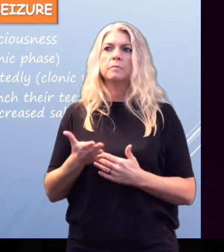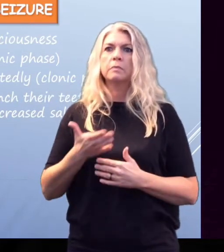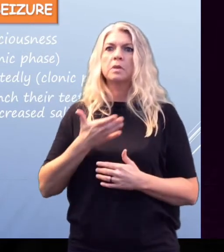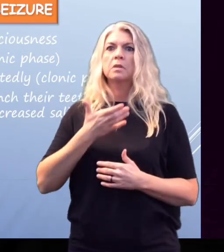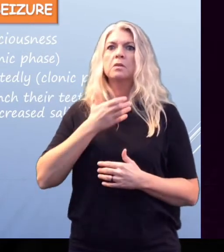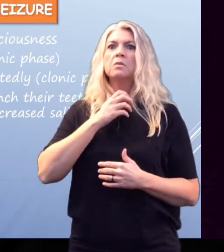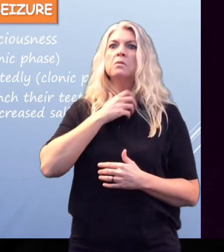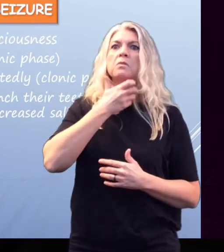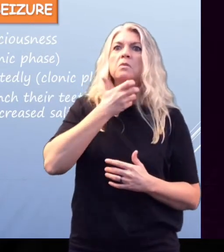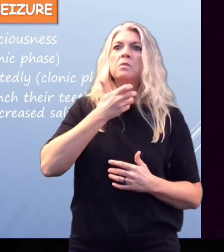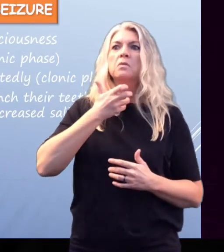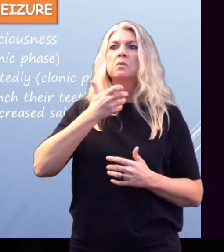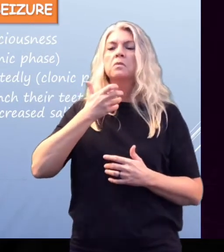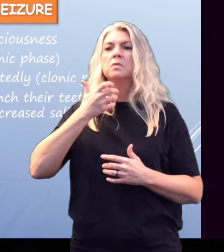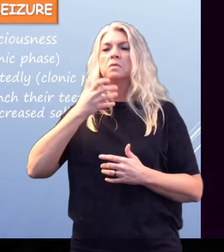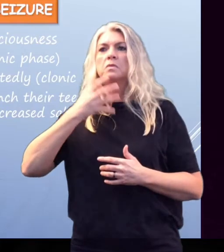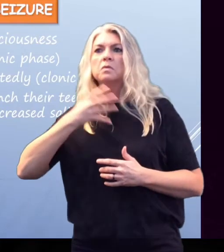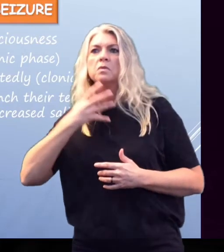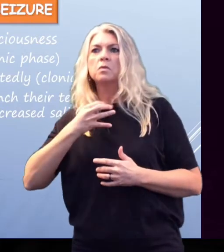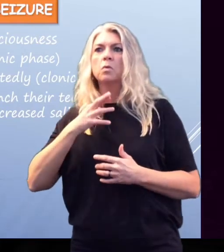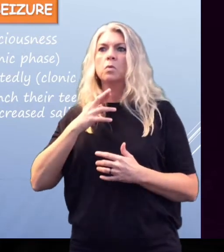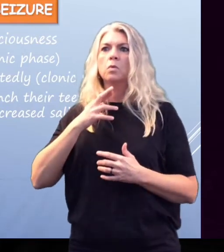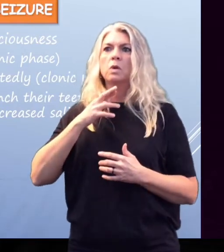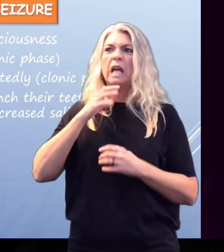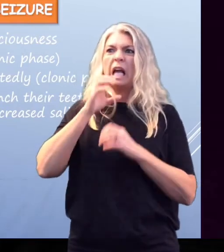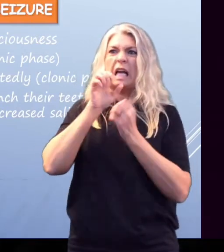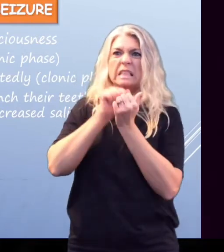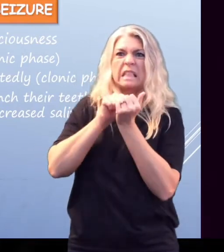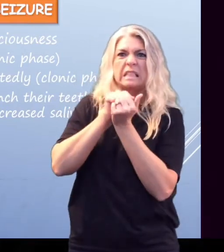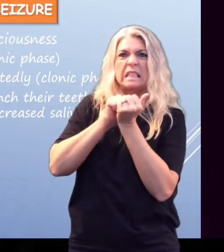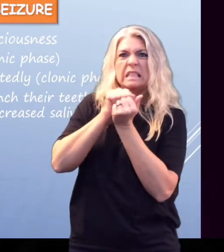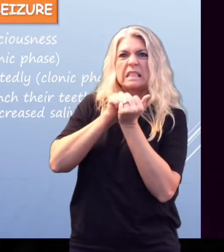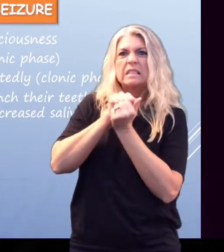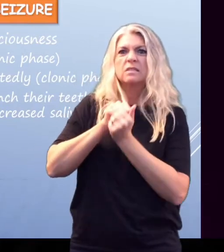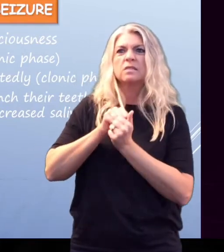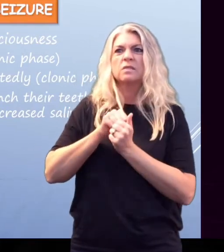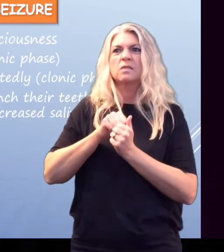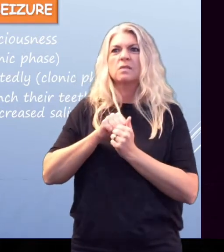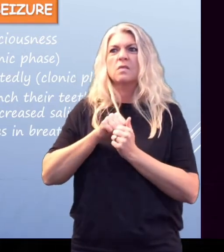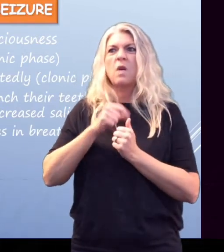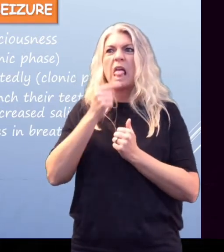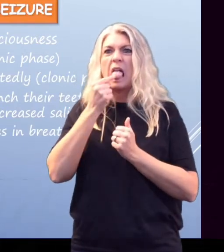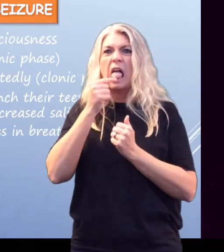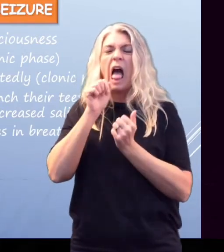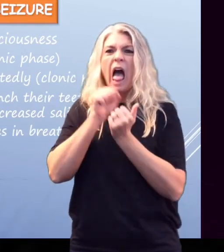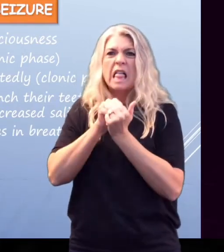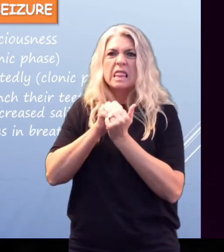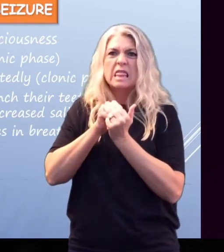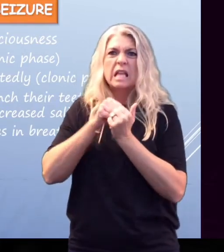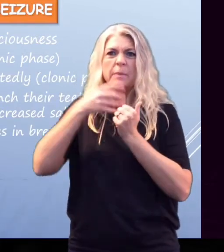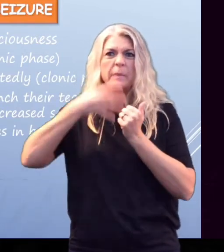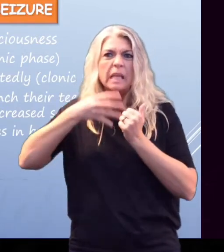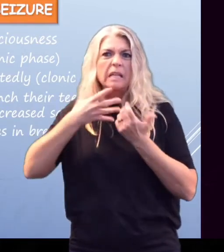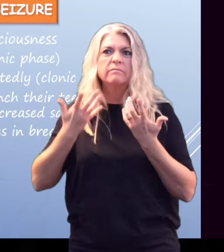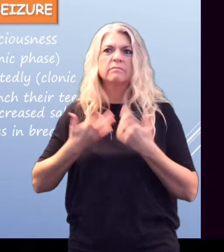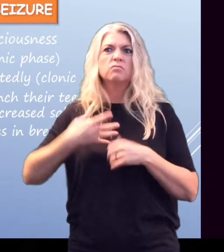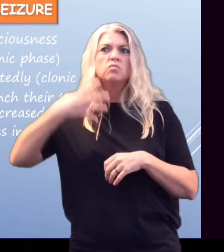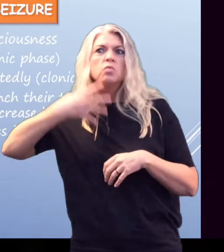bite their tongue, drool, or have increased salivation. The child may have changes in